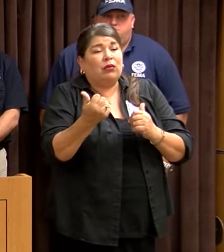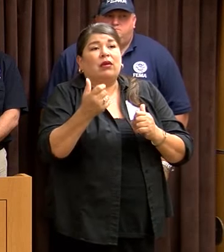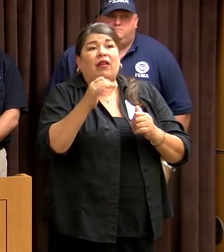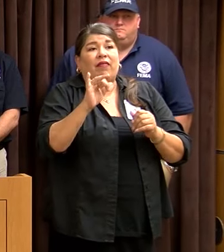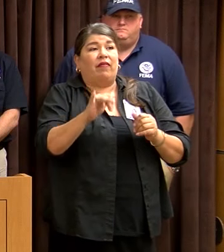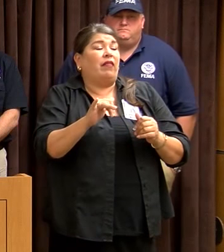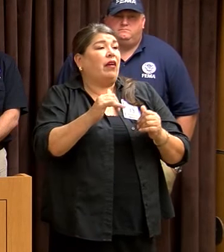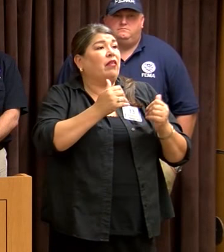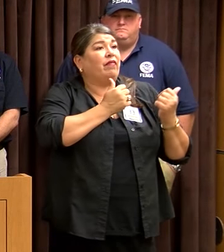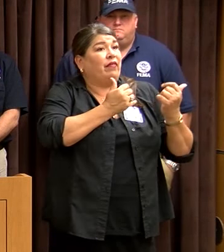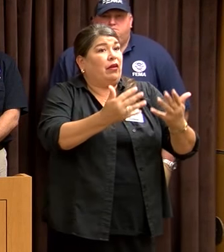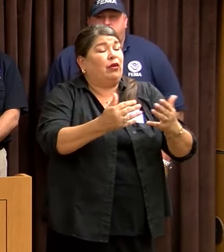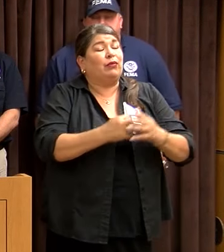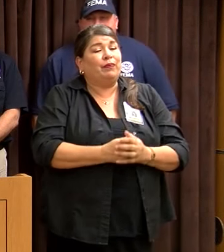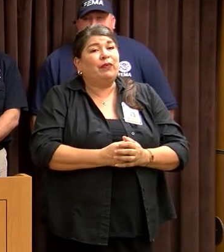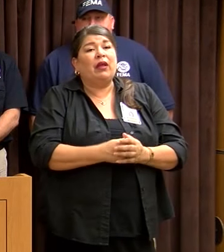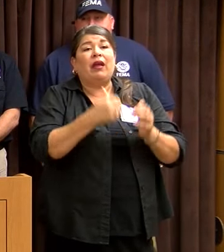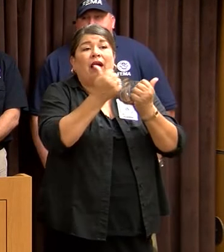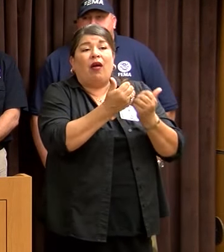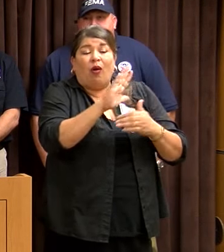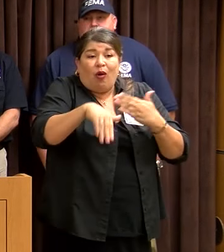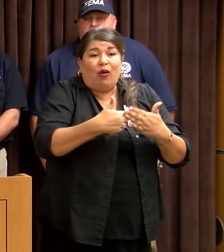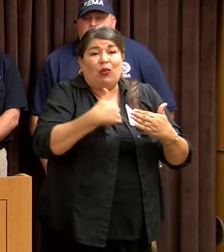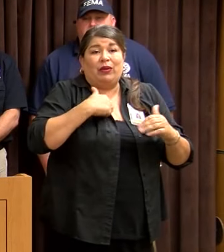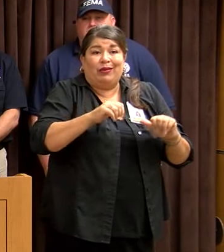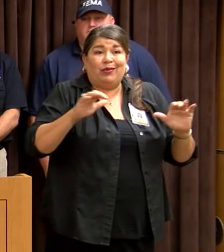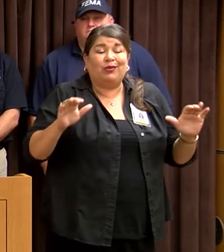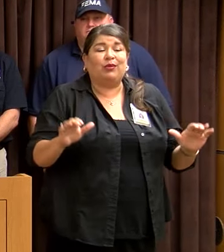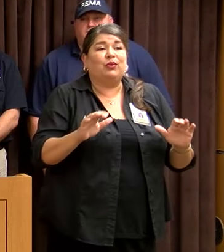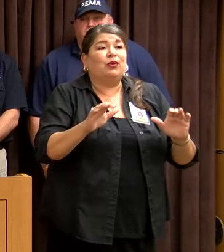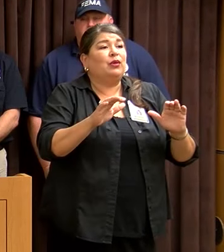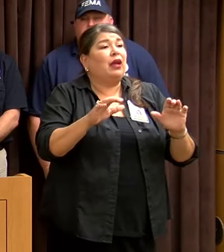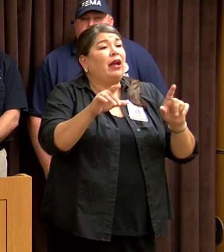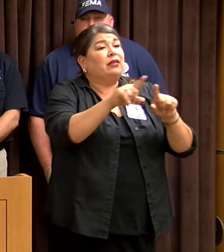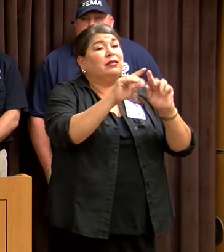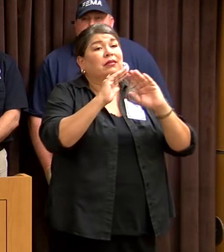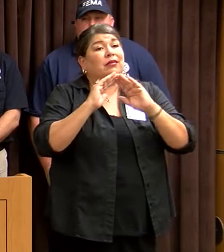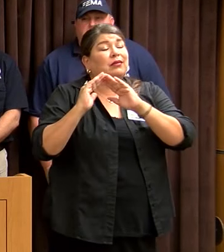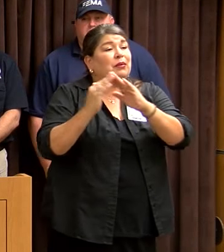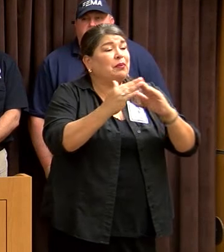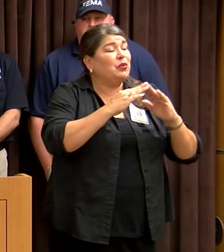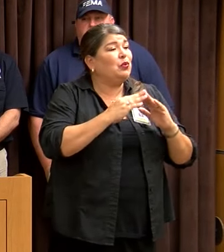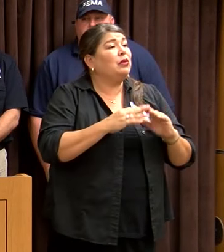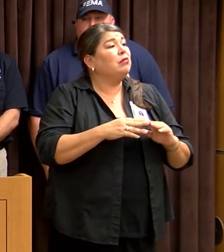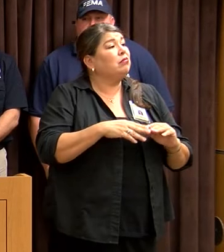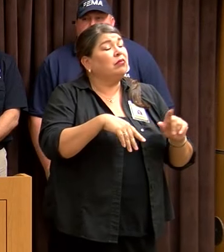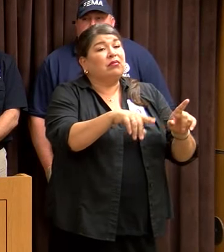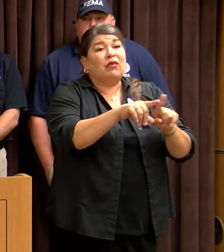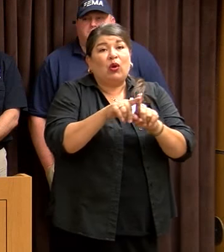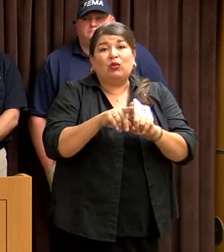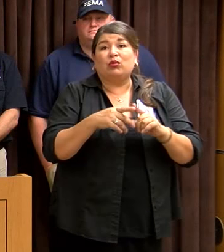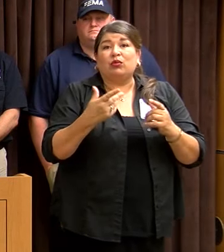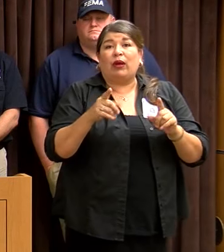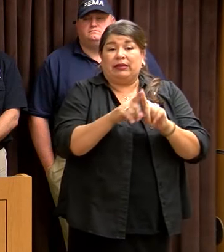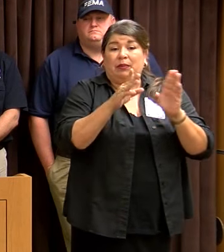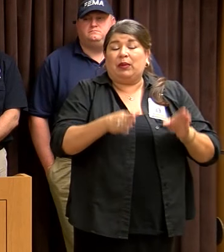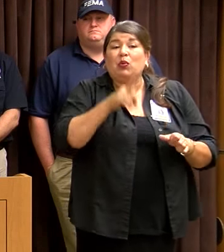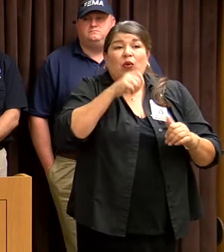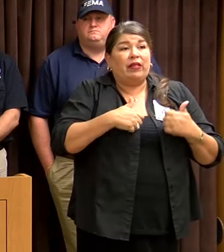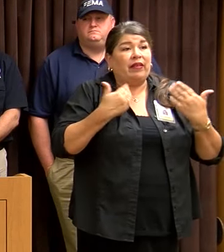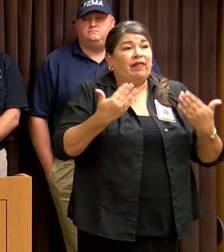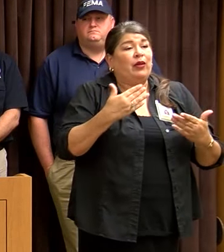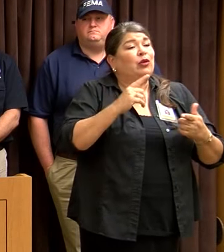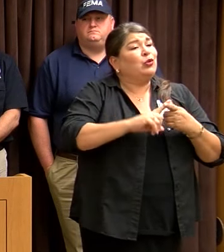of the path of these fires. So everything that we can do as a community and as residents and communicating with each other to